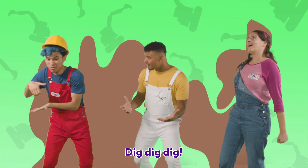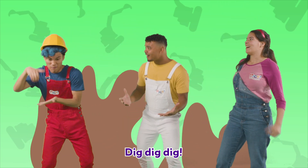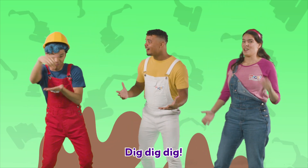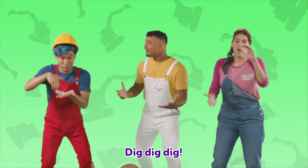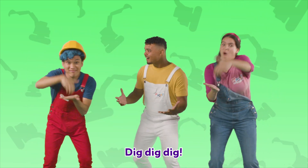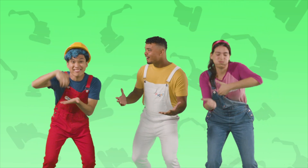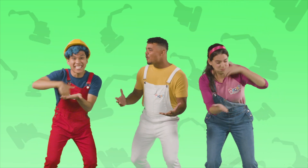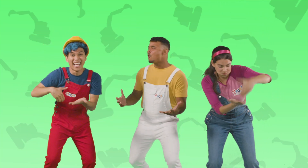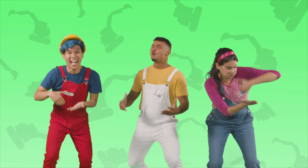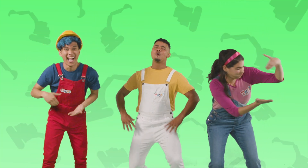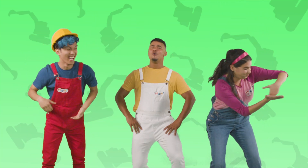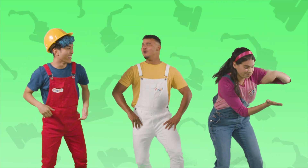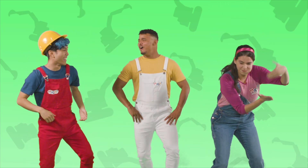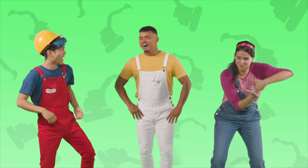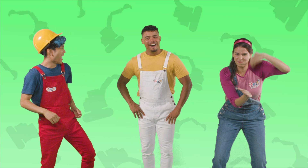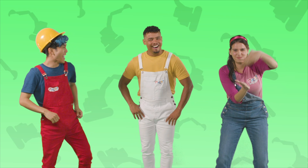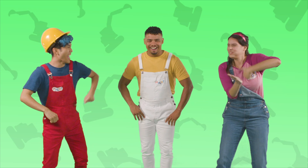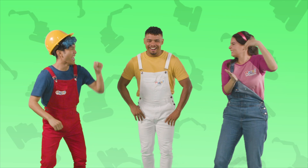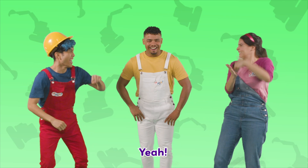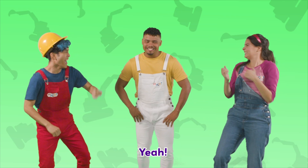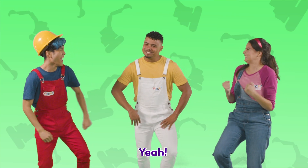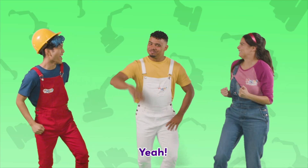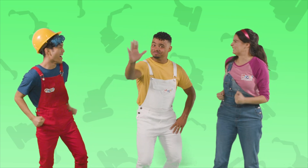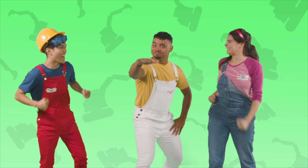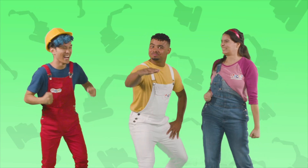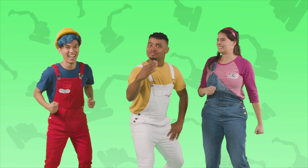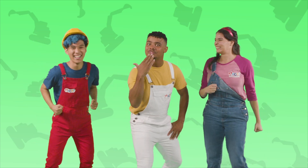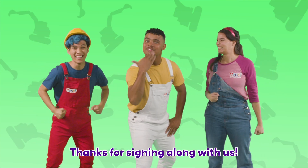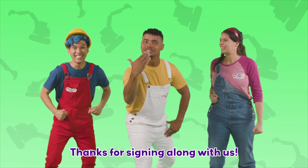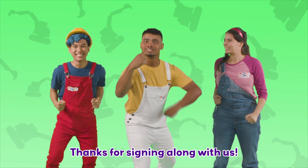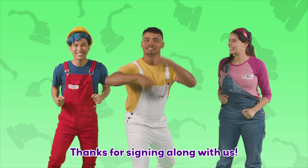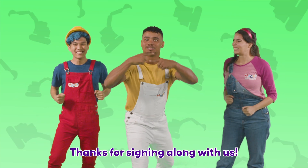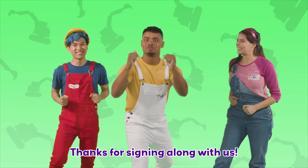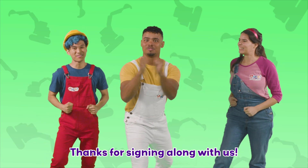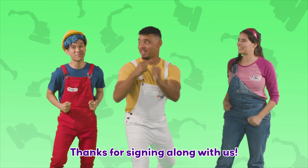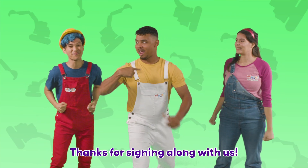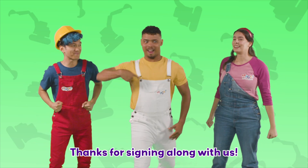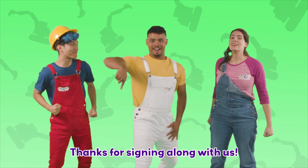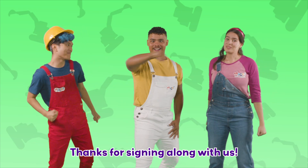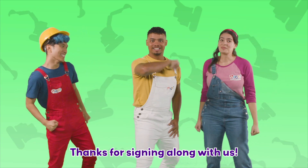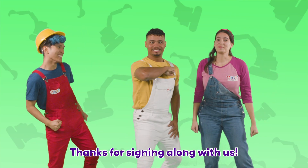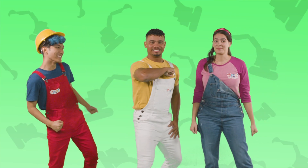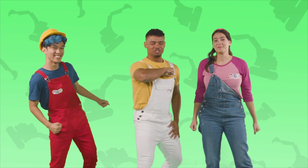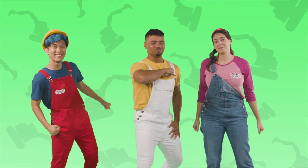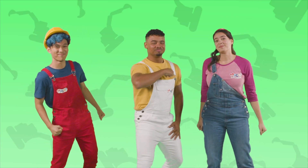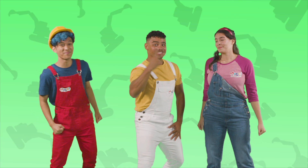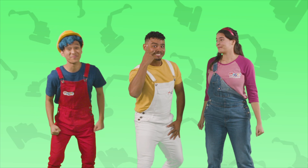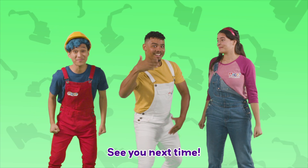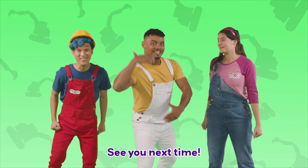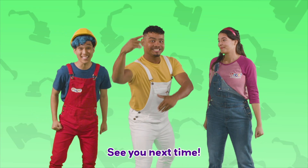dig and dig Yeah, thanks for signing along with us See you